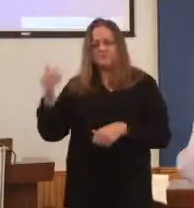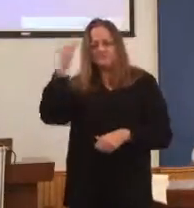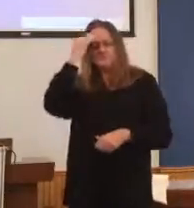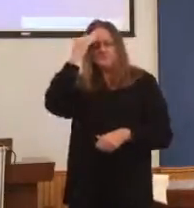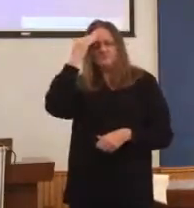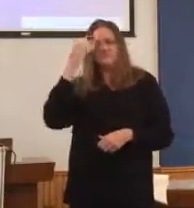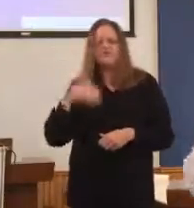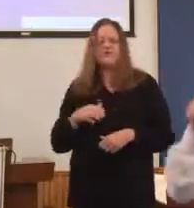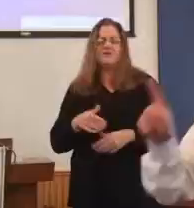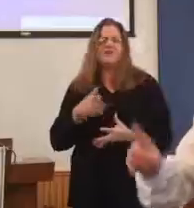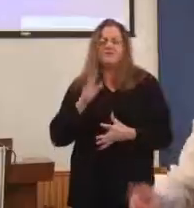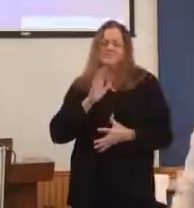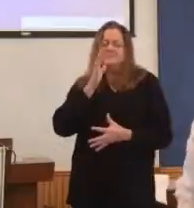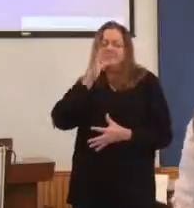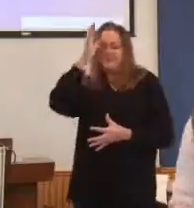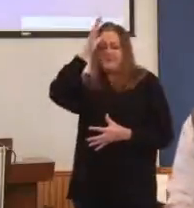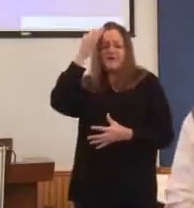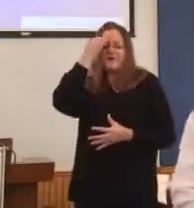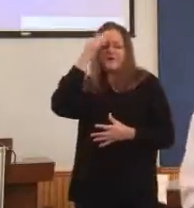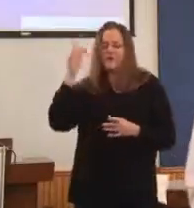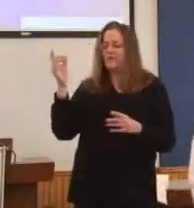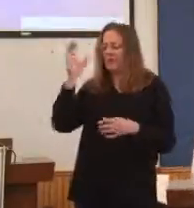His parents knew where he was.